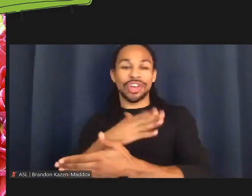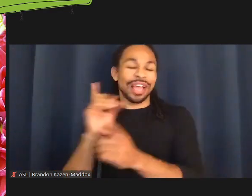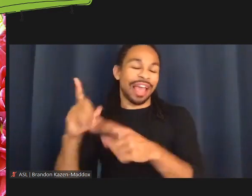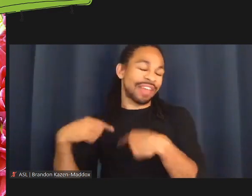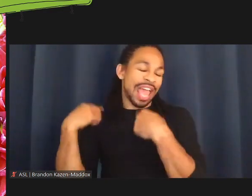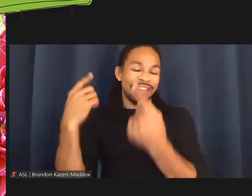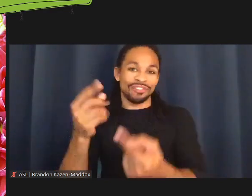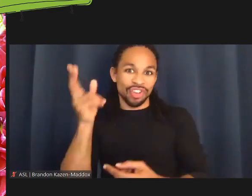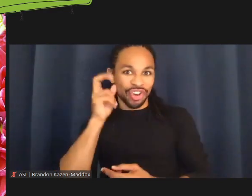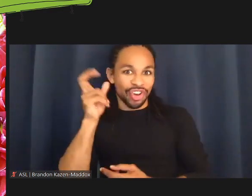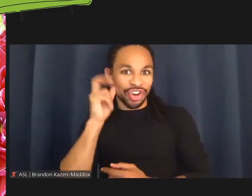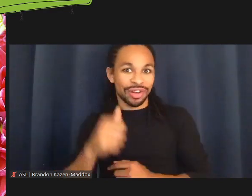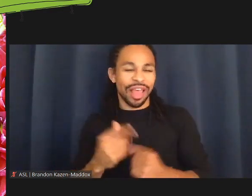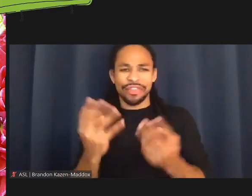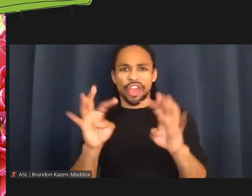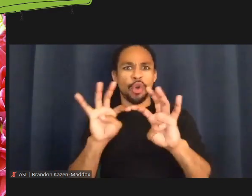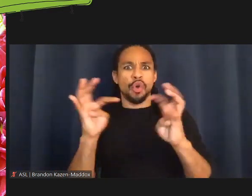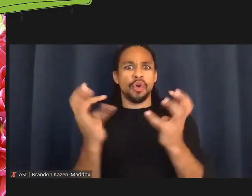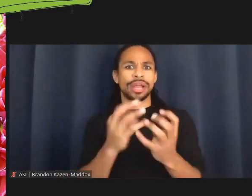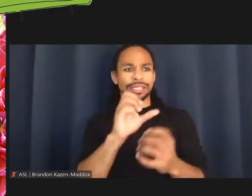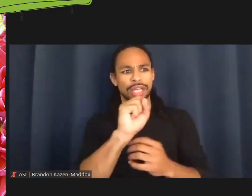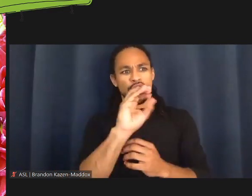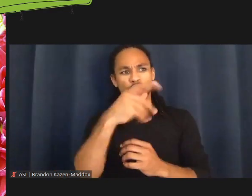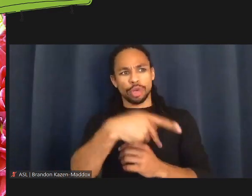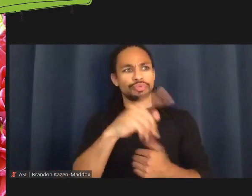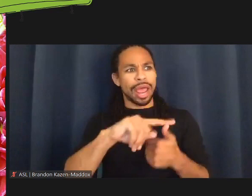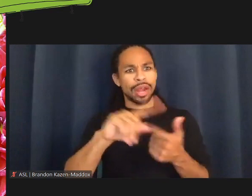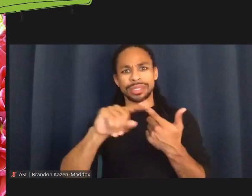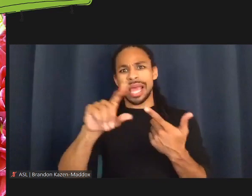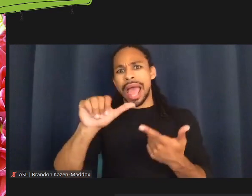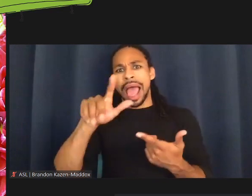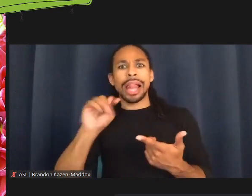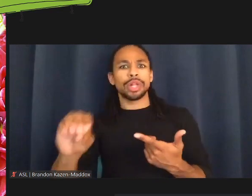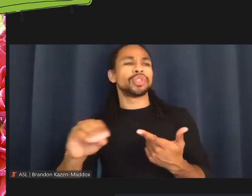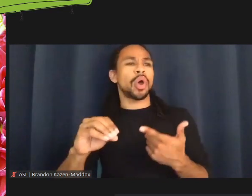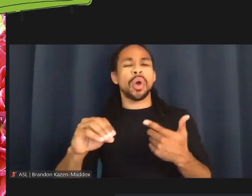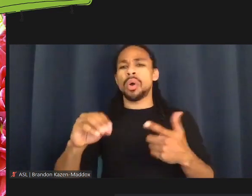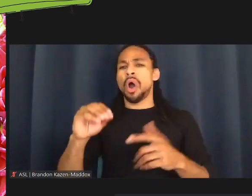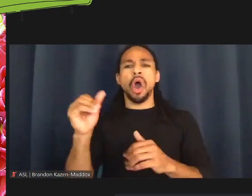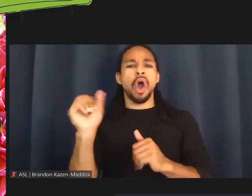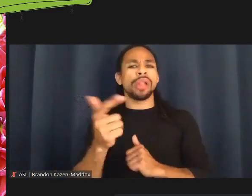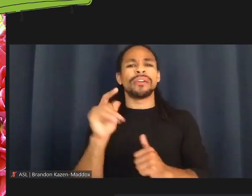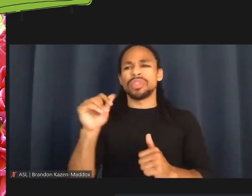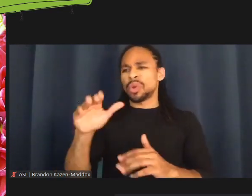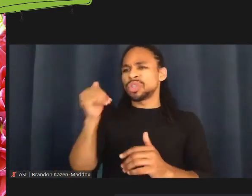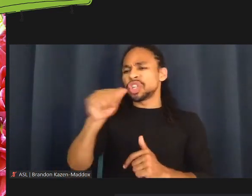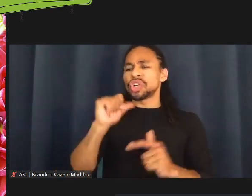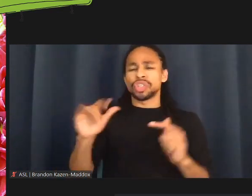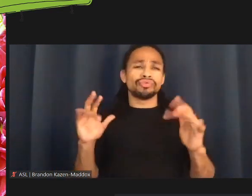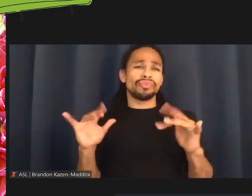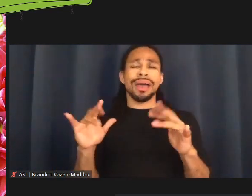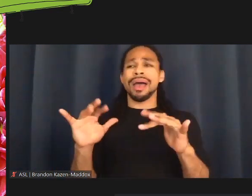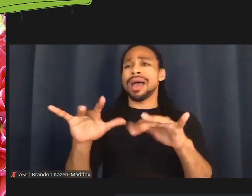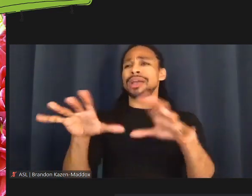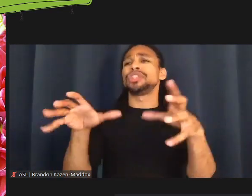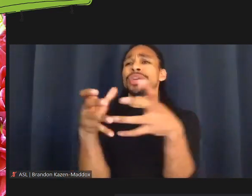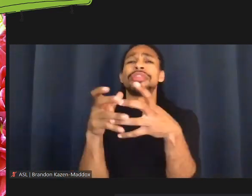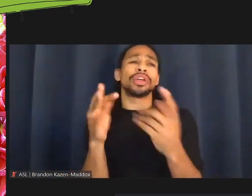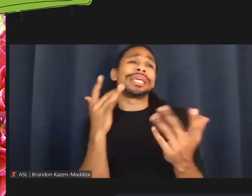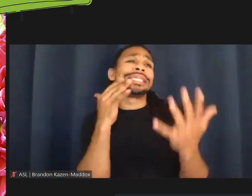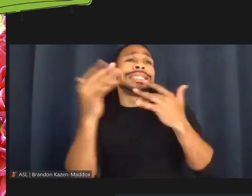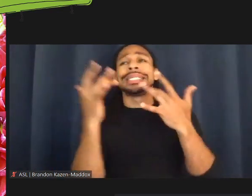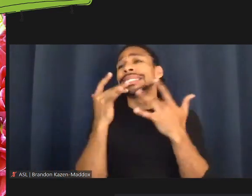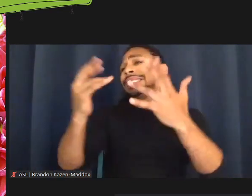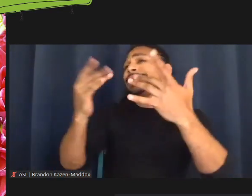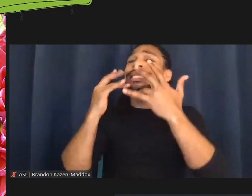and altos, a peer of each, race each other up a sainted ladder of notes and half notes, so